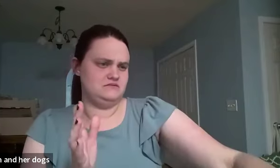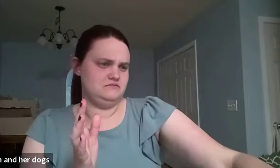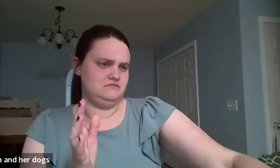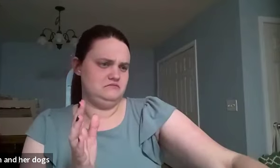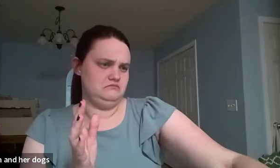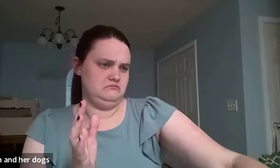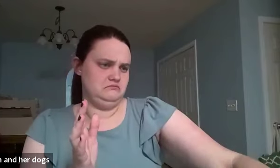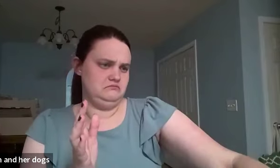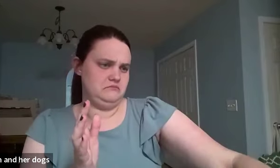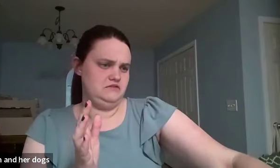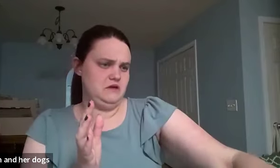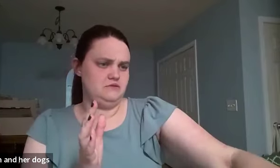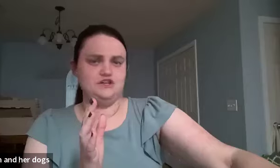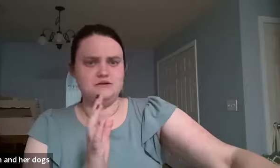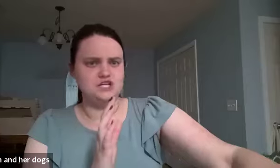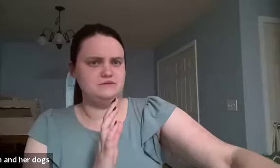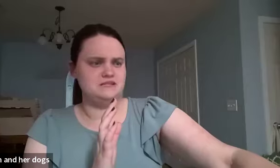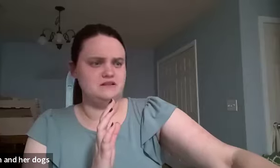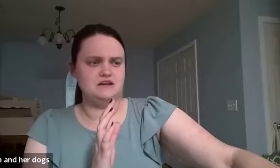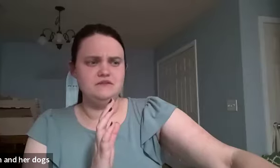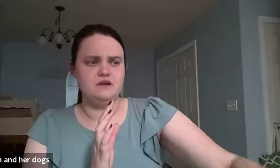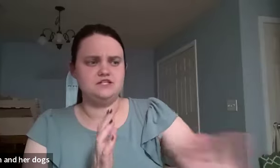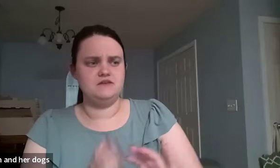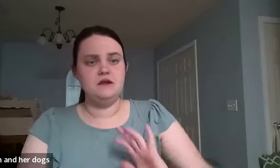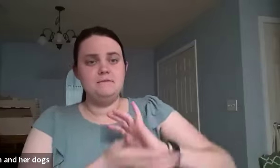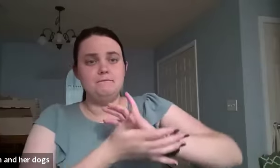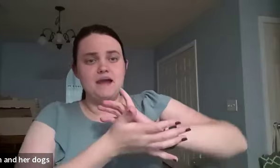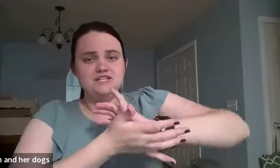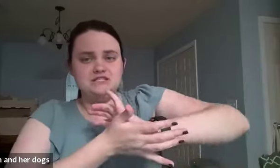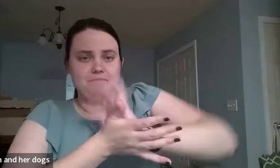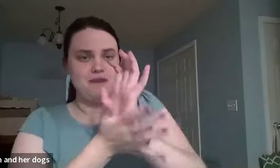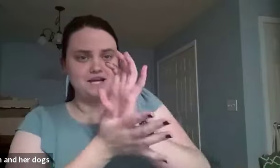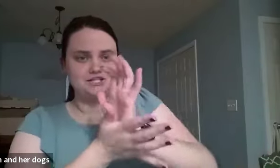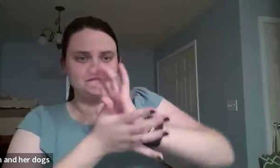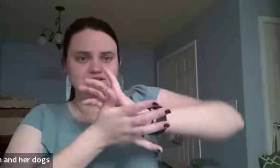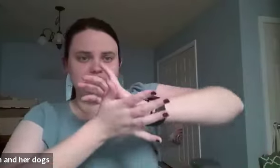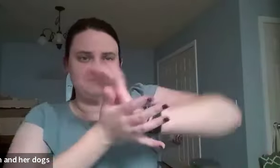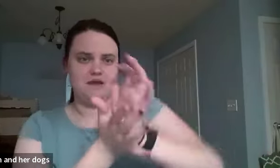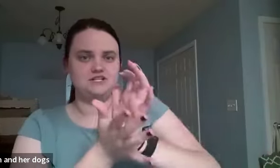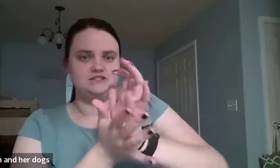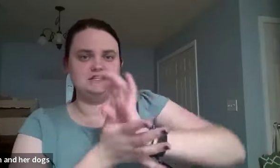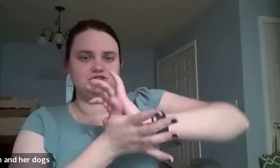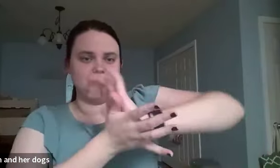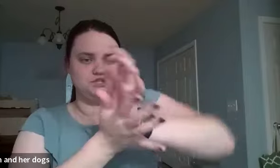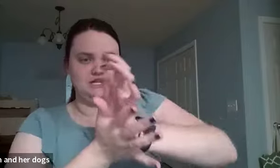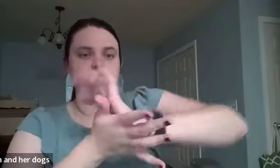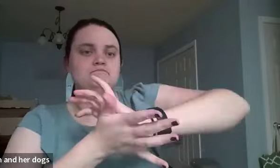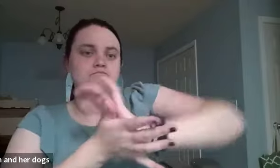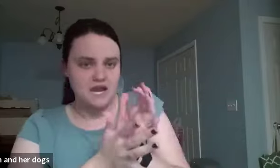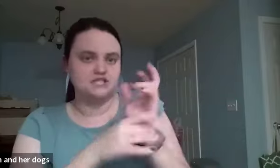is, I was checking to see my list. I don't think we actually have it. Mashed is like mash. It's like you're smushing it.